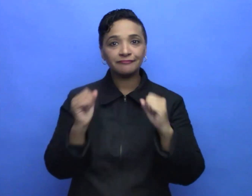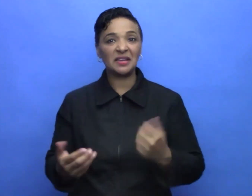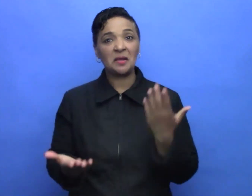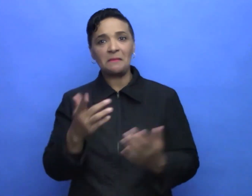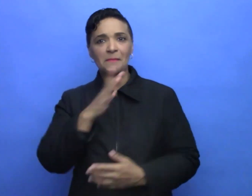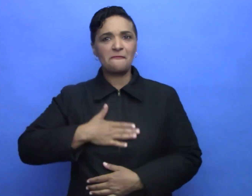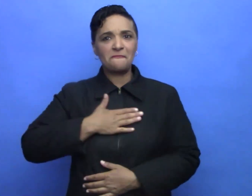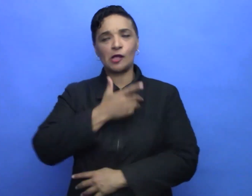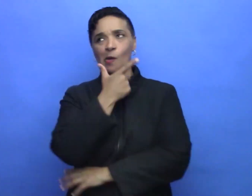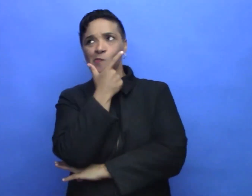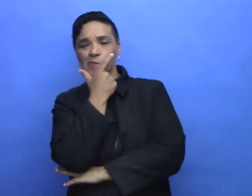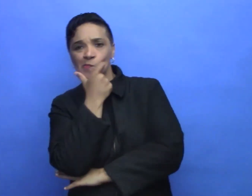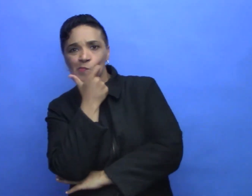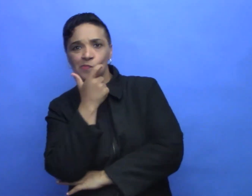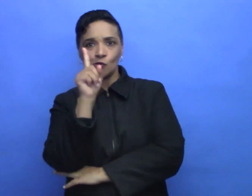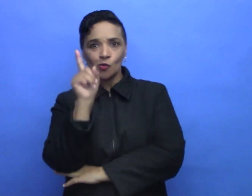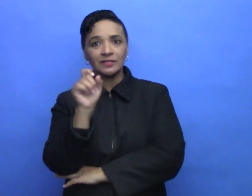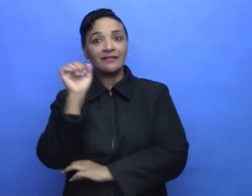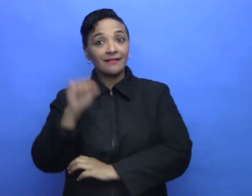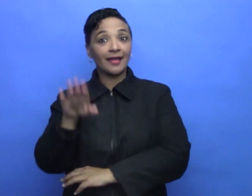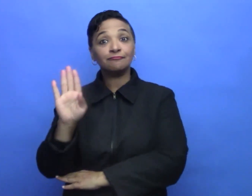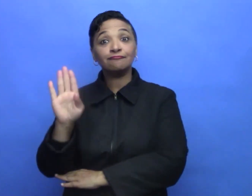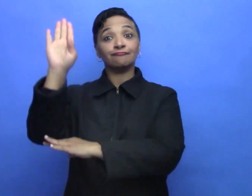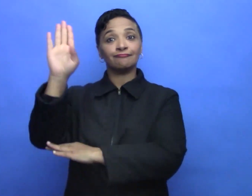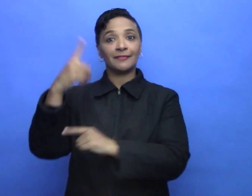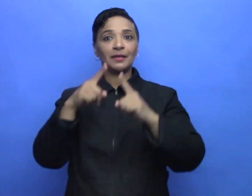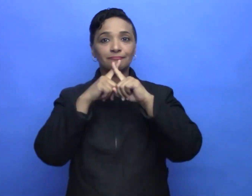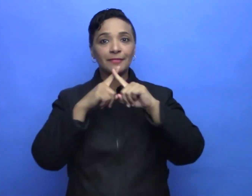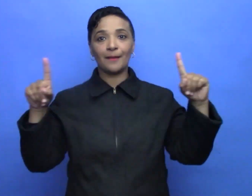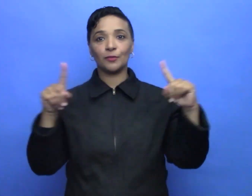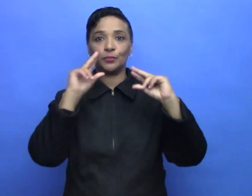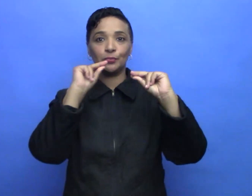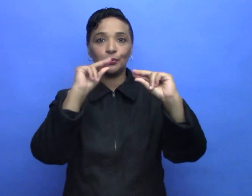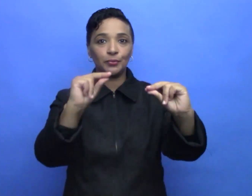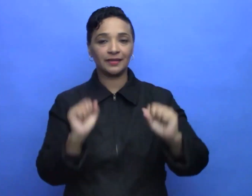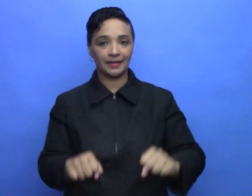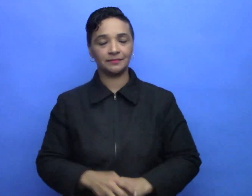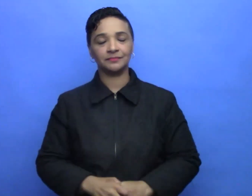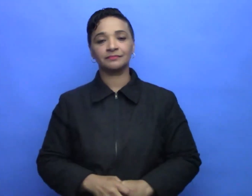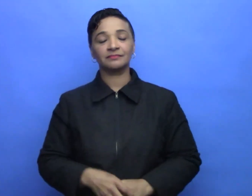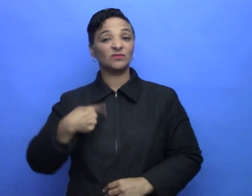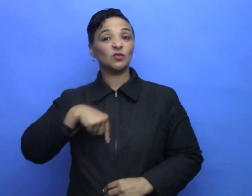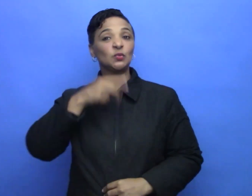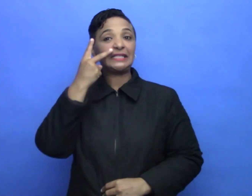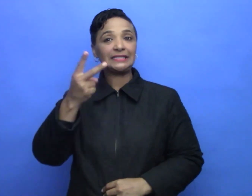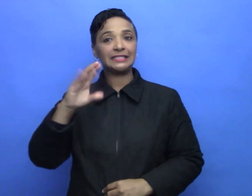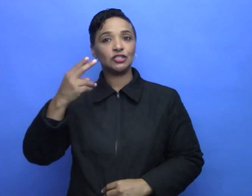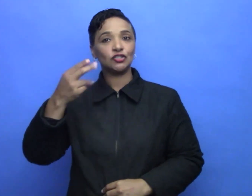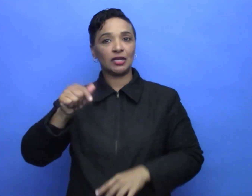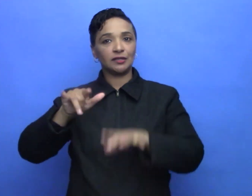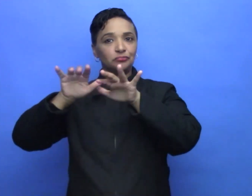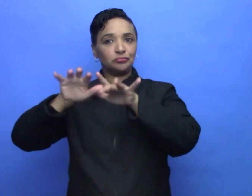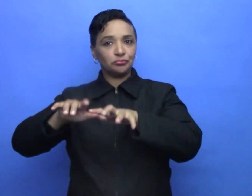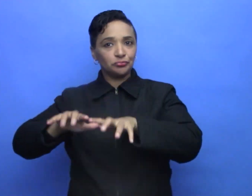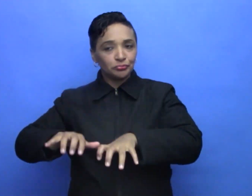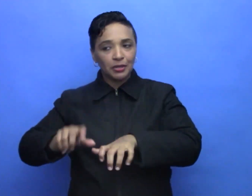to unmute yourself, feel free to raise your hand and do so. There have been a couple of questions that the team has been answering throughout.